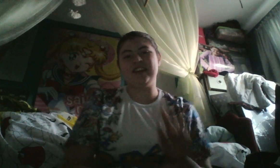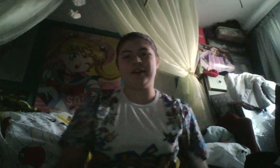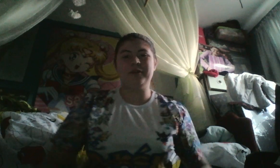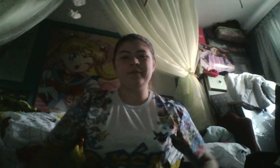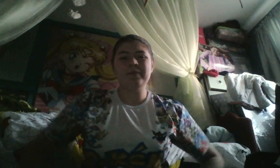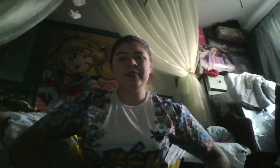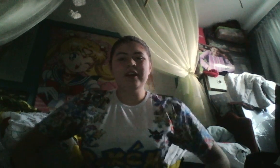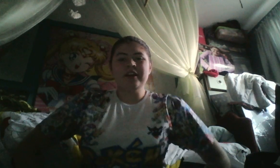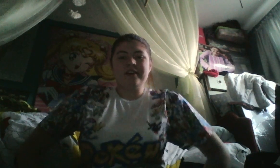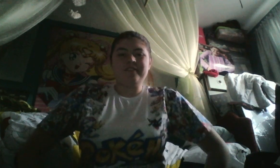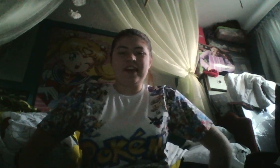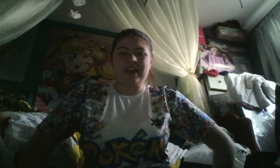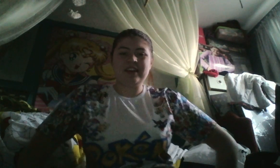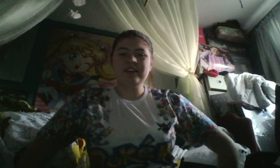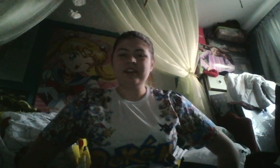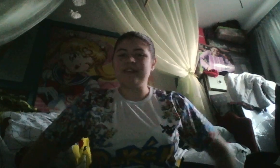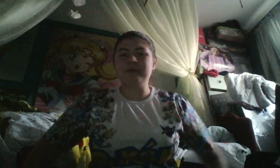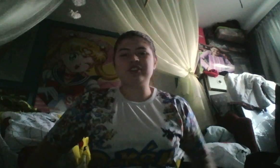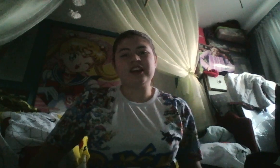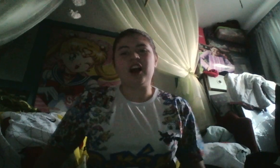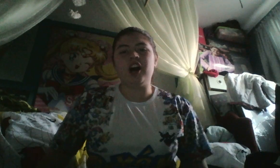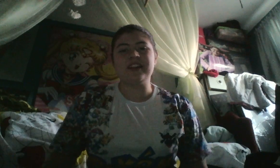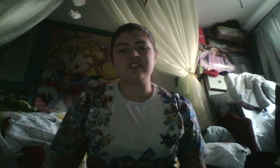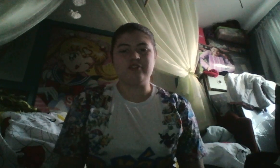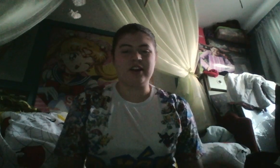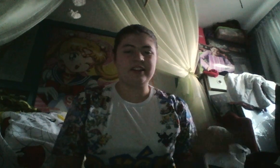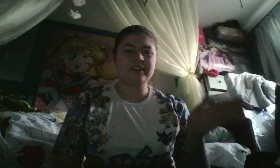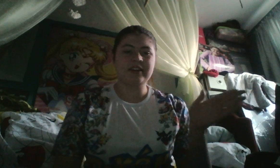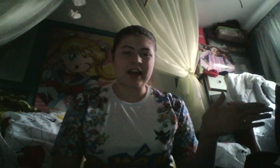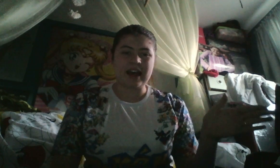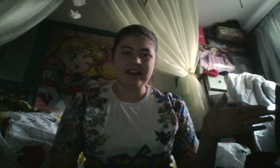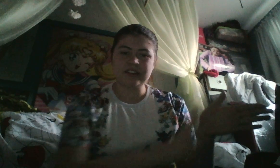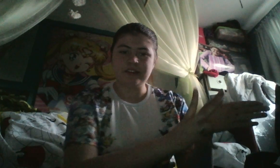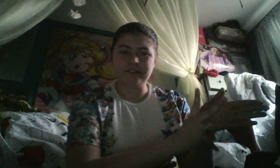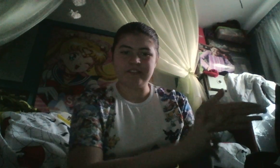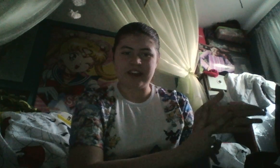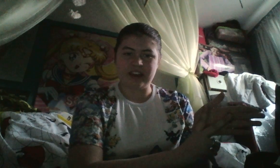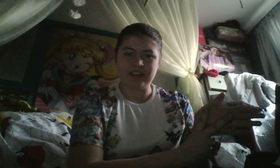U. And V is much like R in its own right. Hand, V.